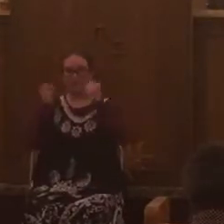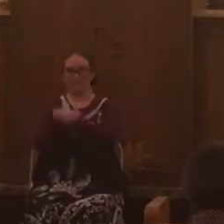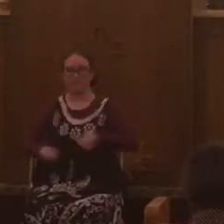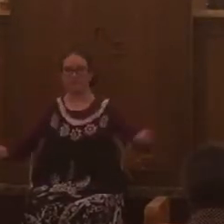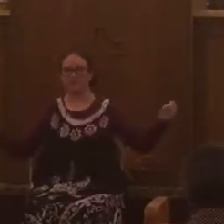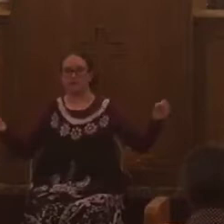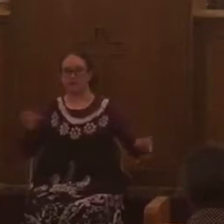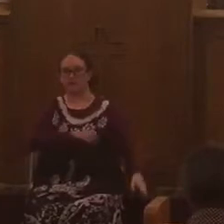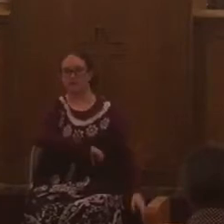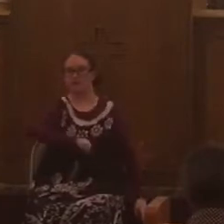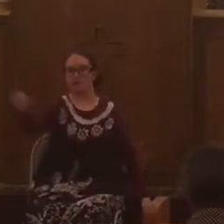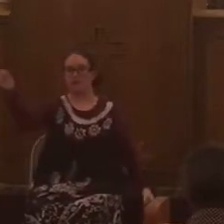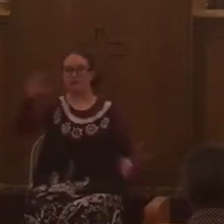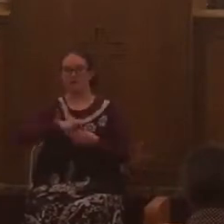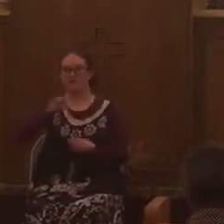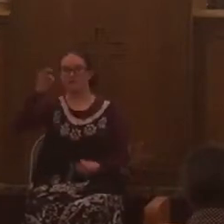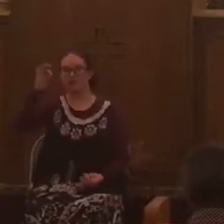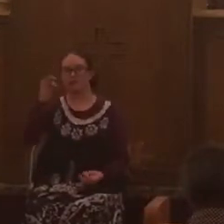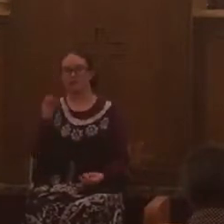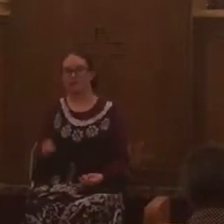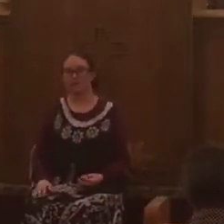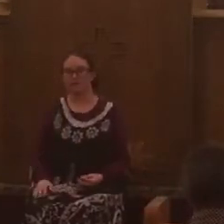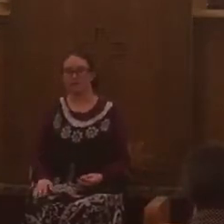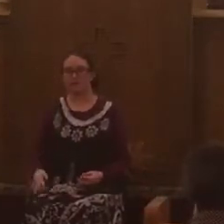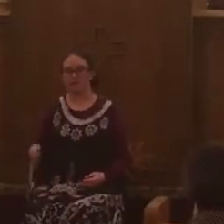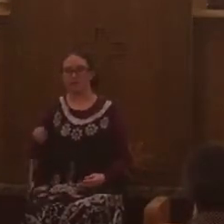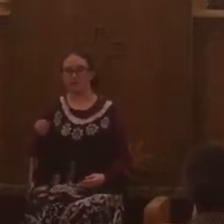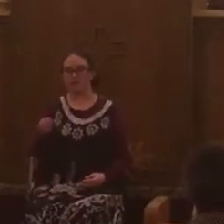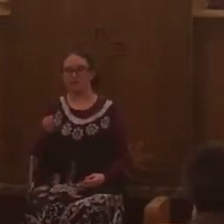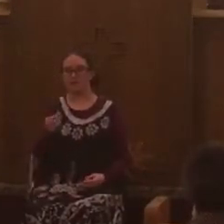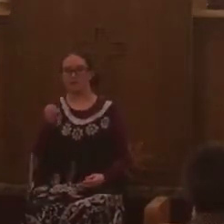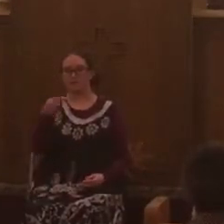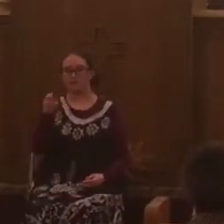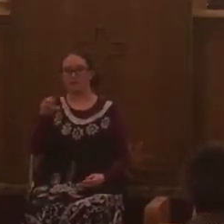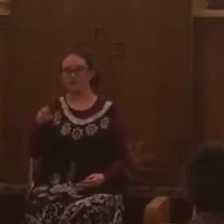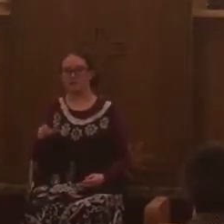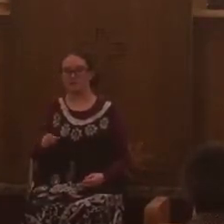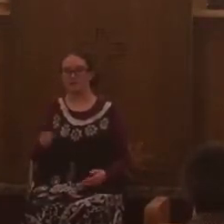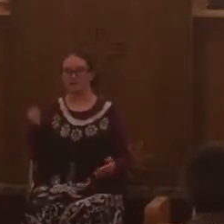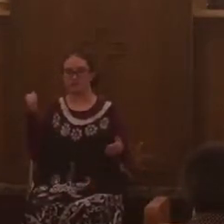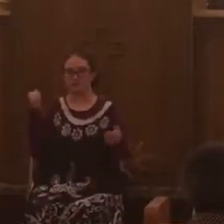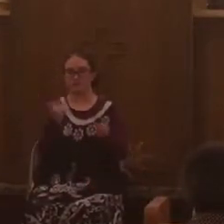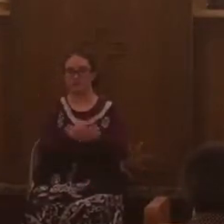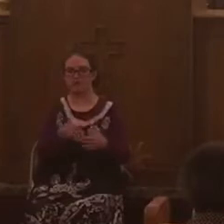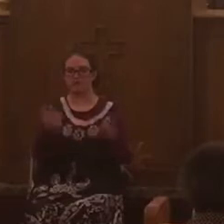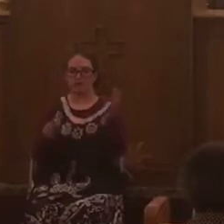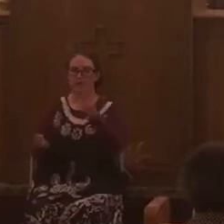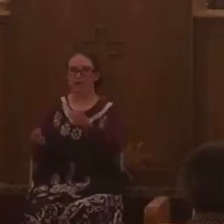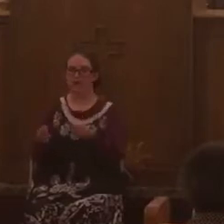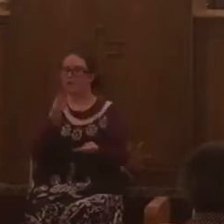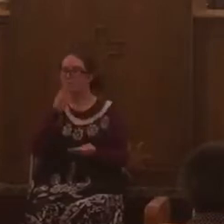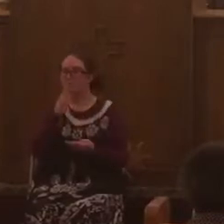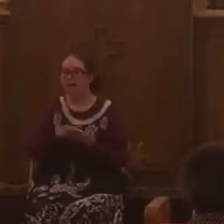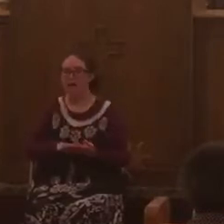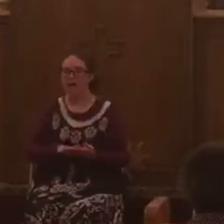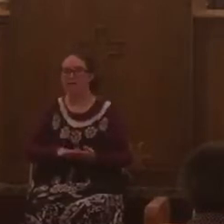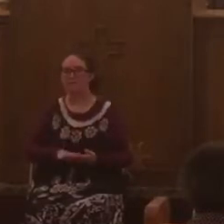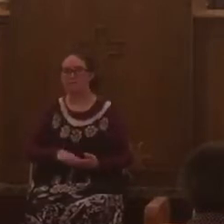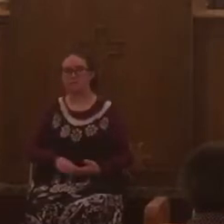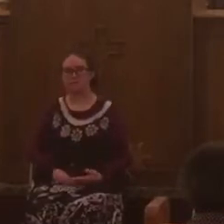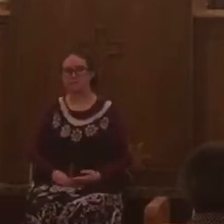sir. That's why in Ephesians 6, you read the rest of the scriptures behind that, that's why he talks about wearing that soldier. You're